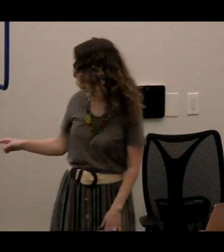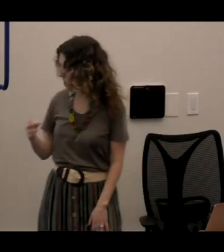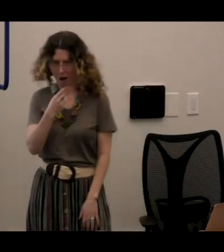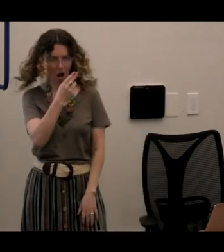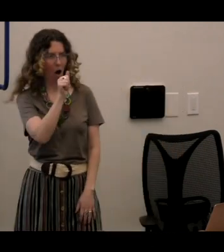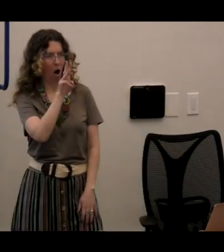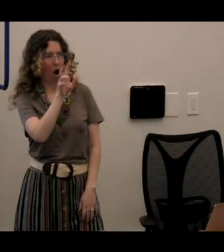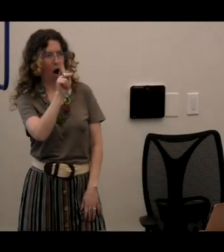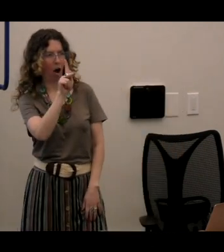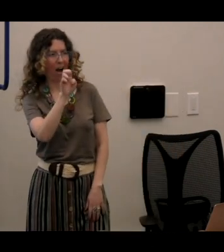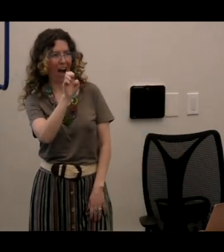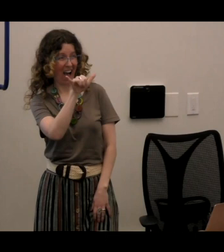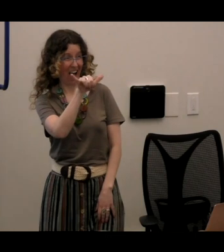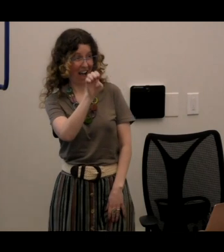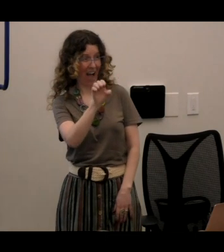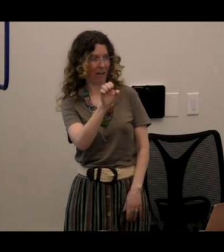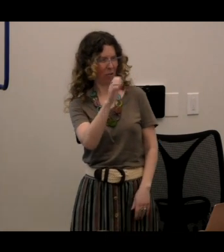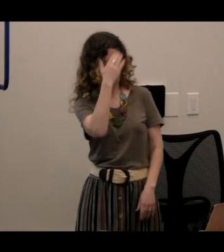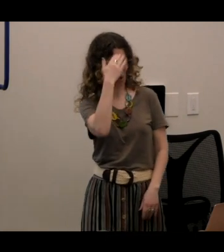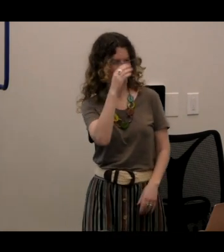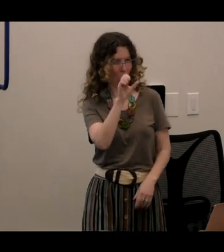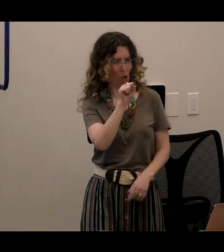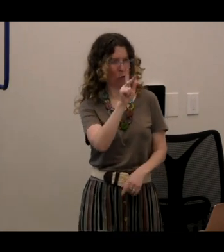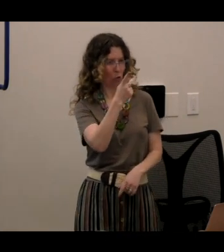a Disney Channel show, Hawkeye,